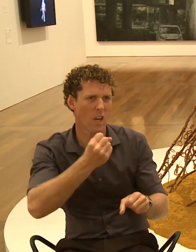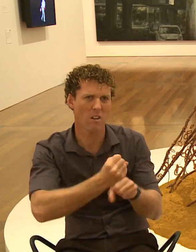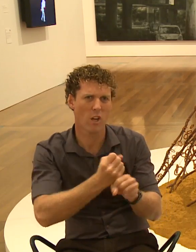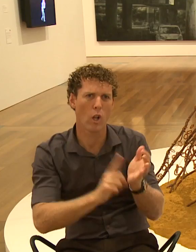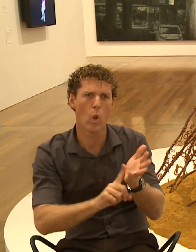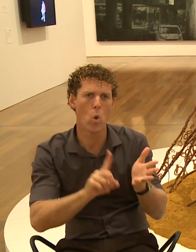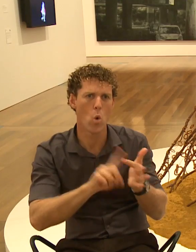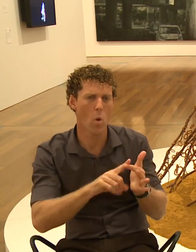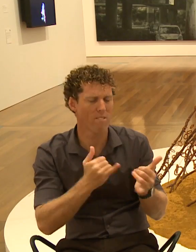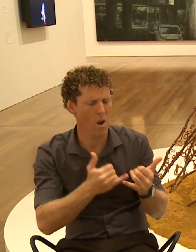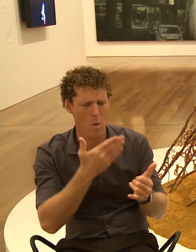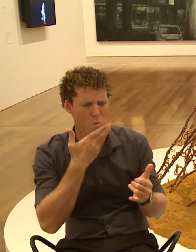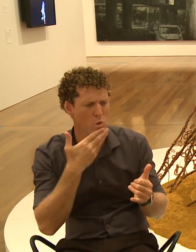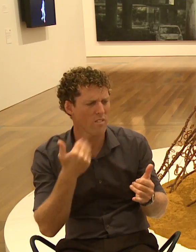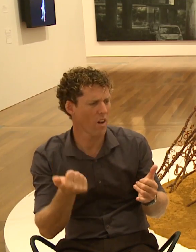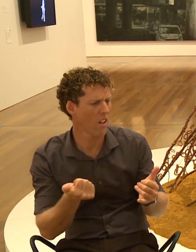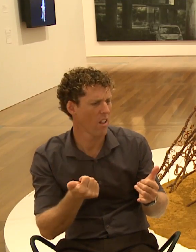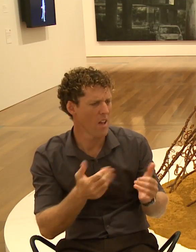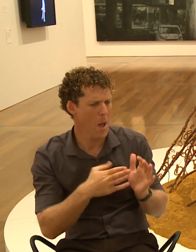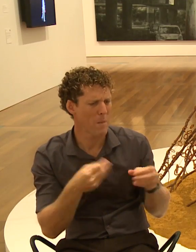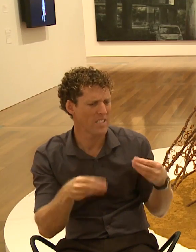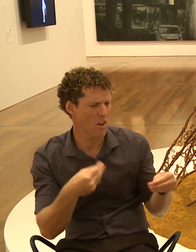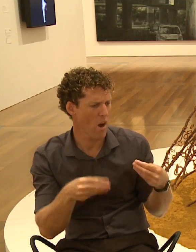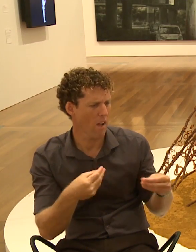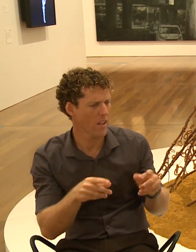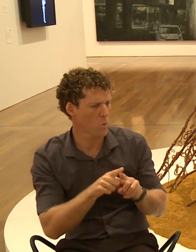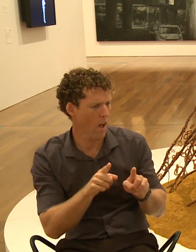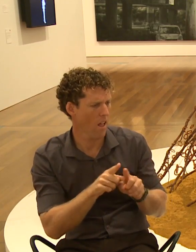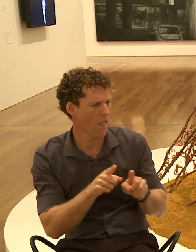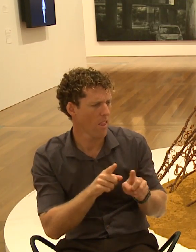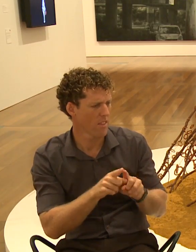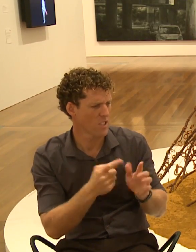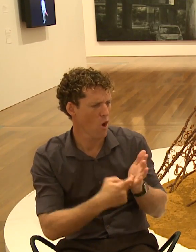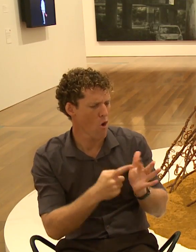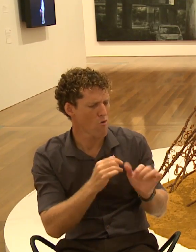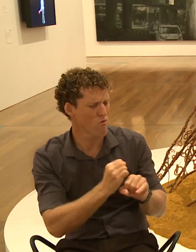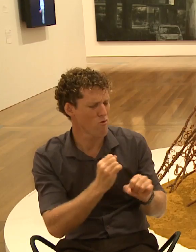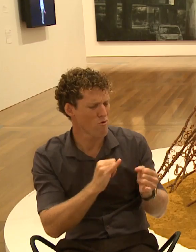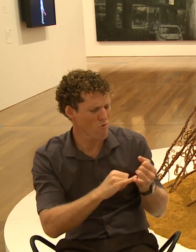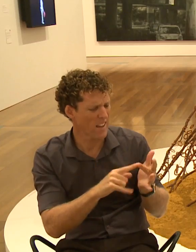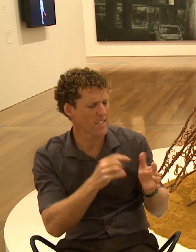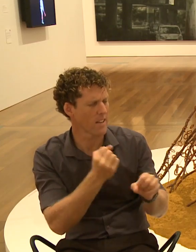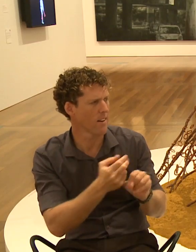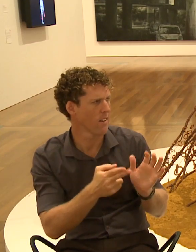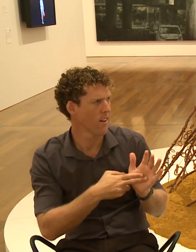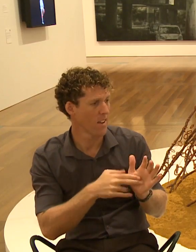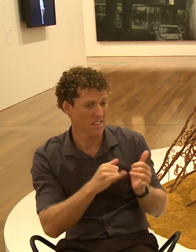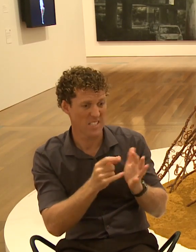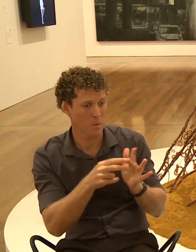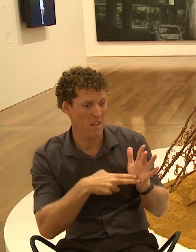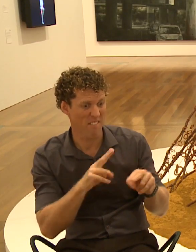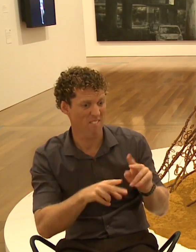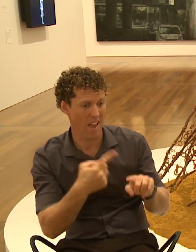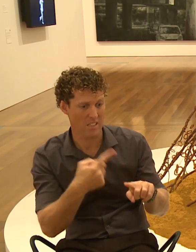it's a very beautiful material as well that the Spinifex actually has on